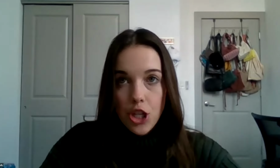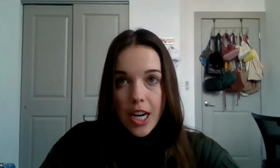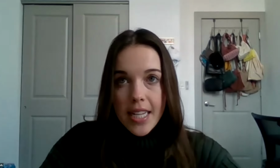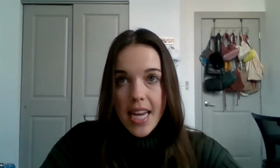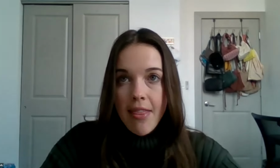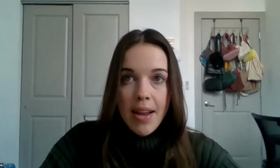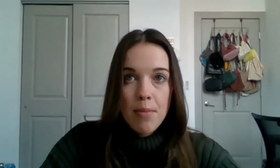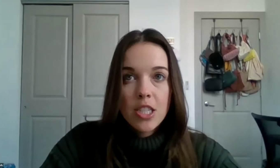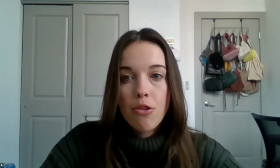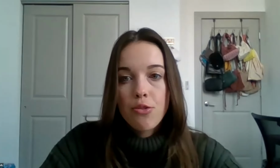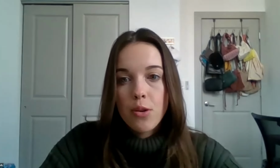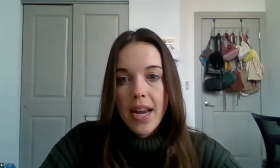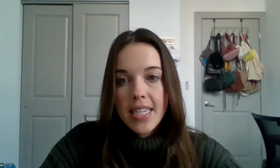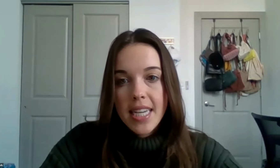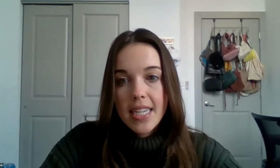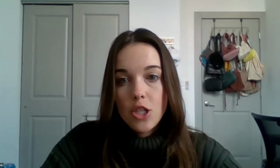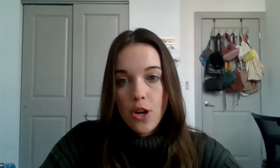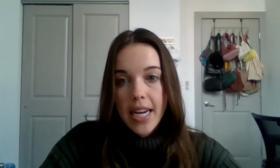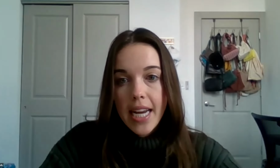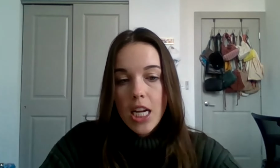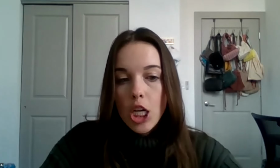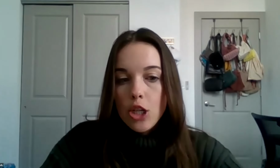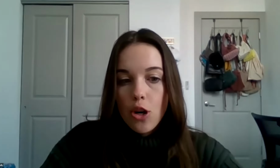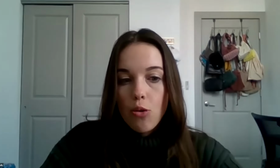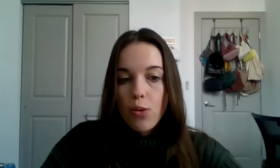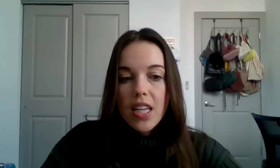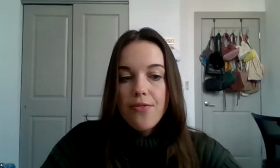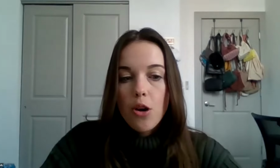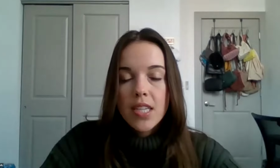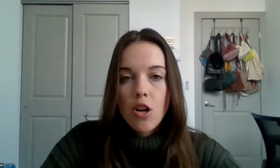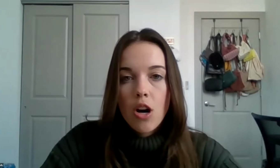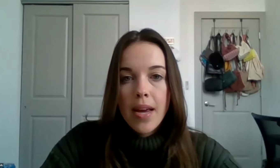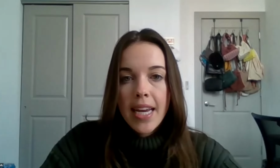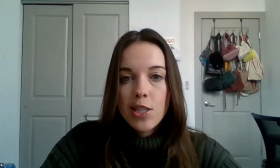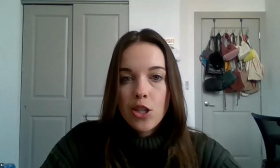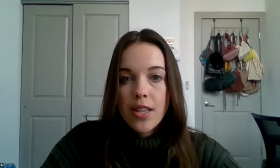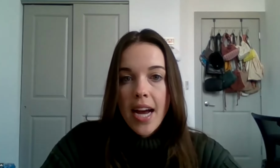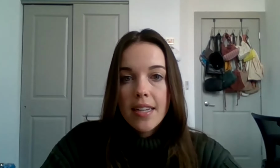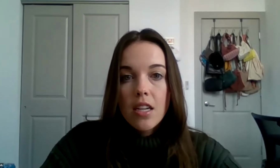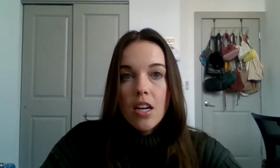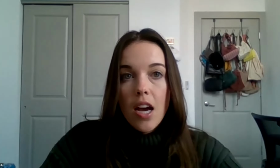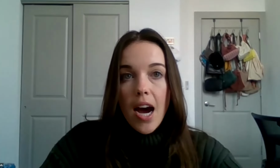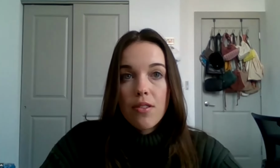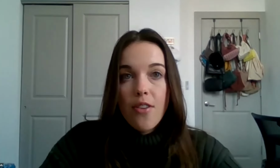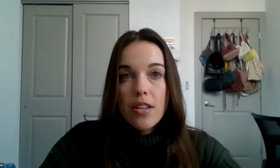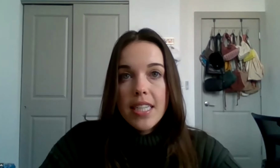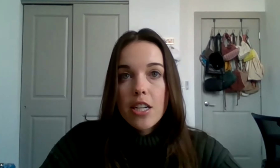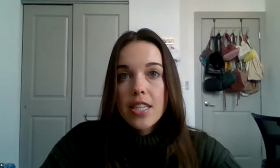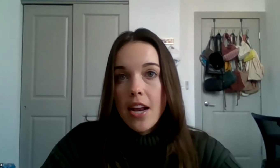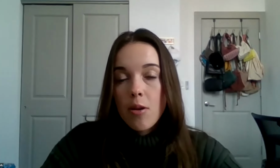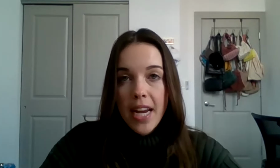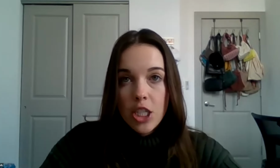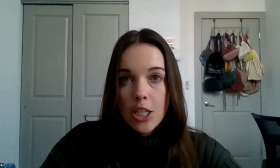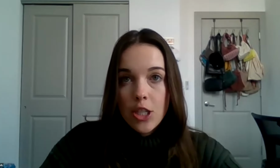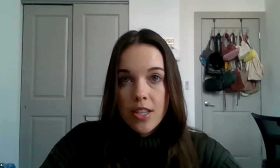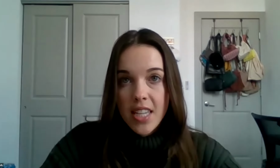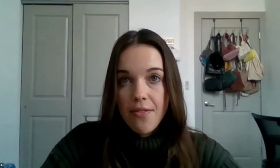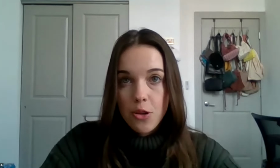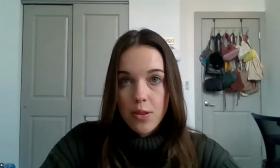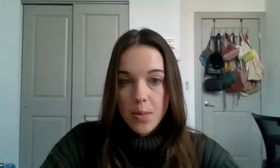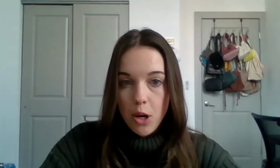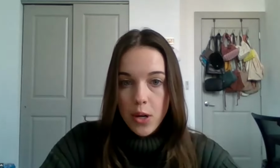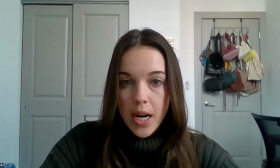and insurance, and they must go through ACS training. So really focused on making sure that our volunteers and our patients